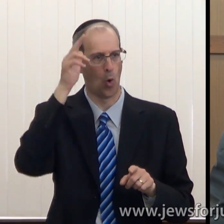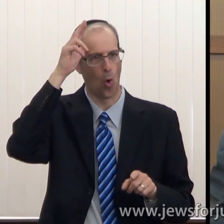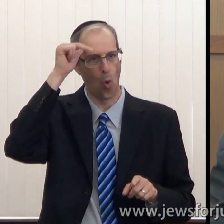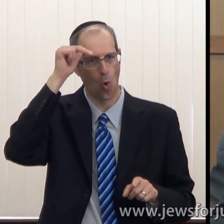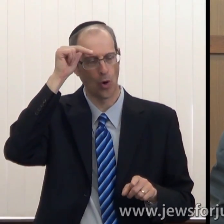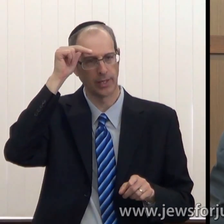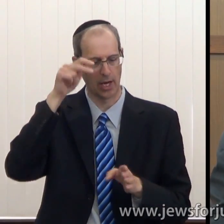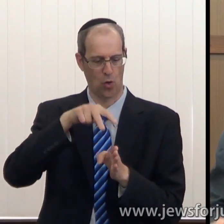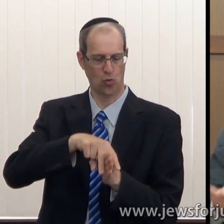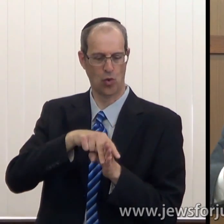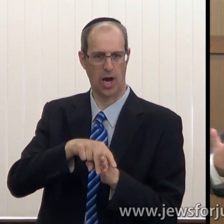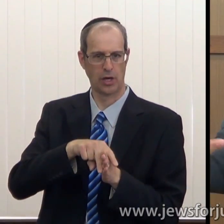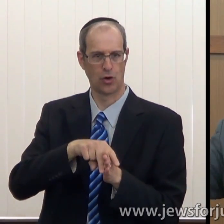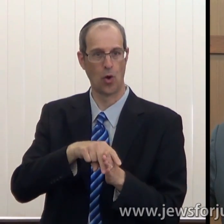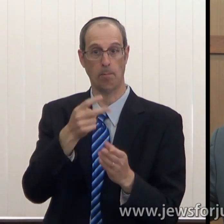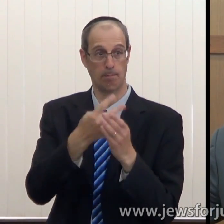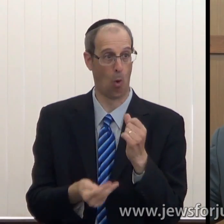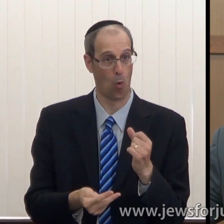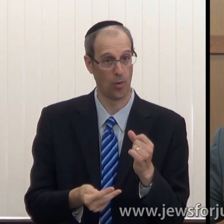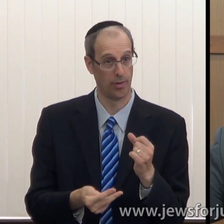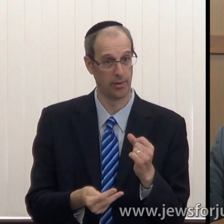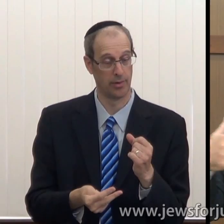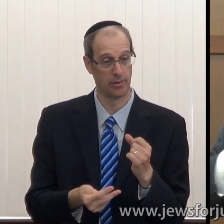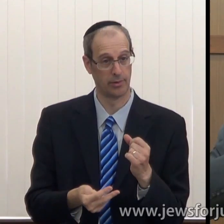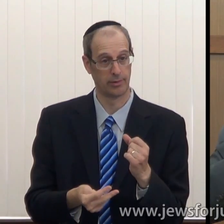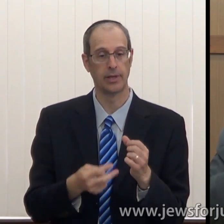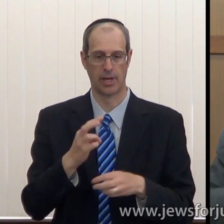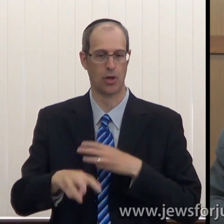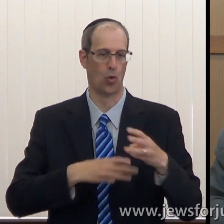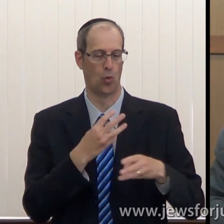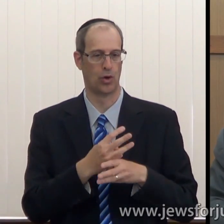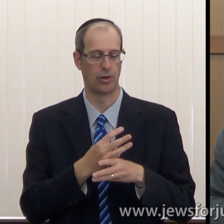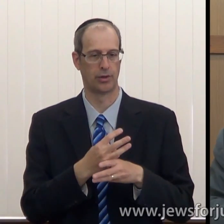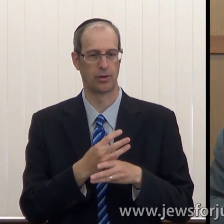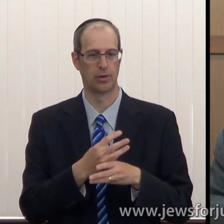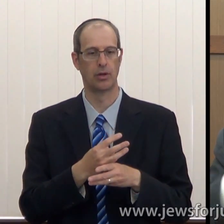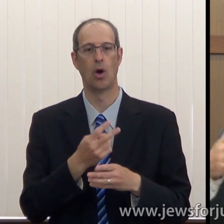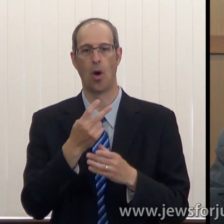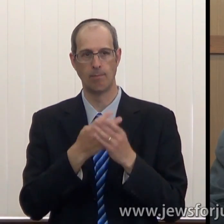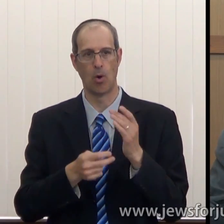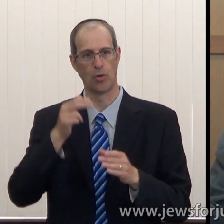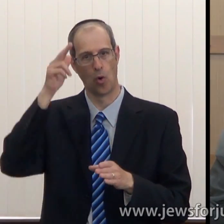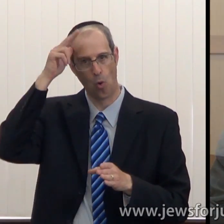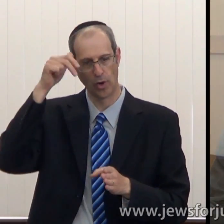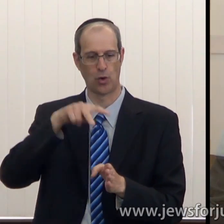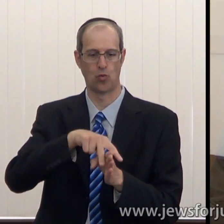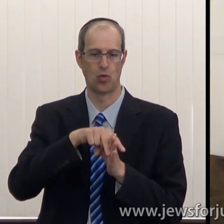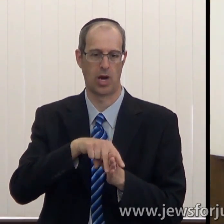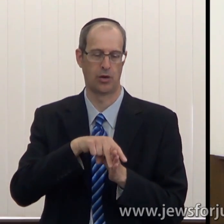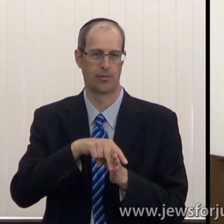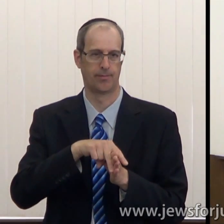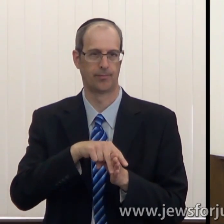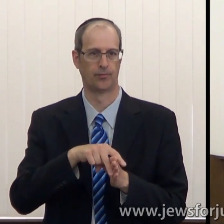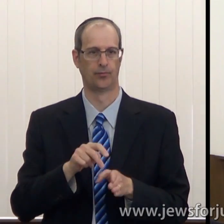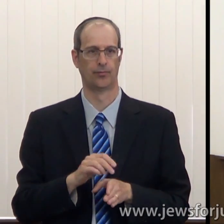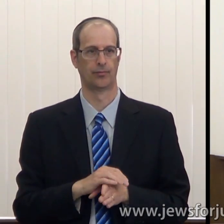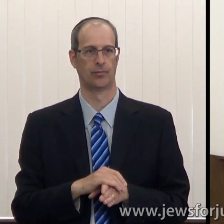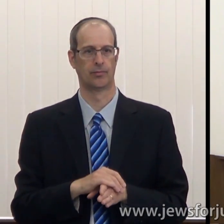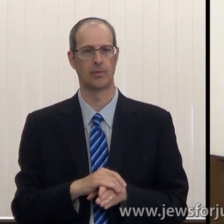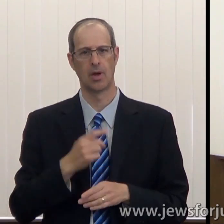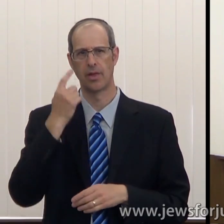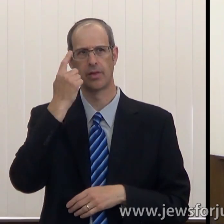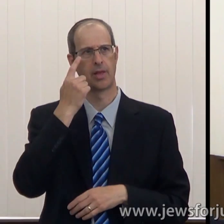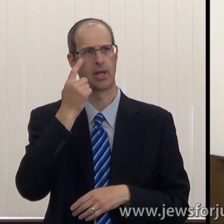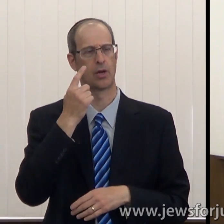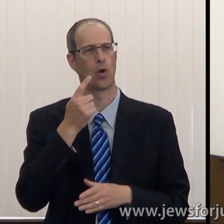and a rider. Each person in the world, we're a horse and a rider. Now think about